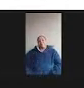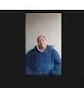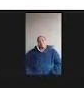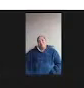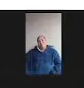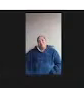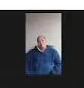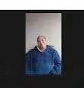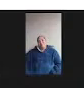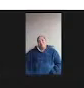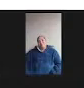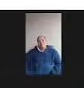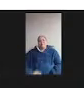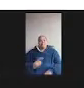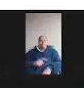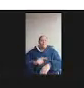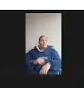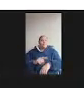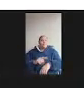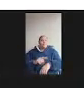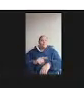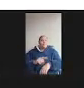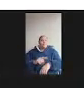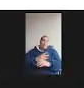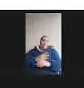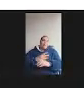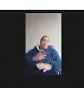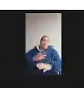How much time do you need, Mr. Titus?